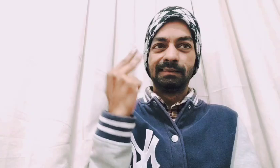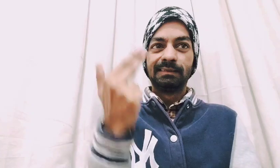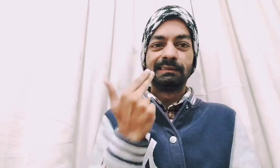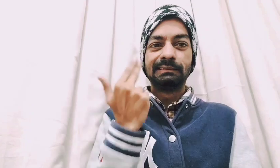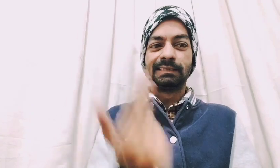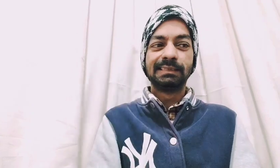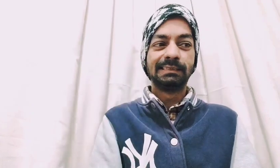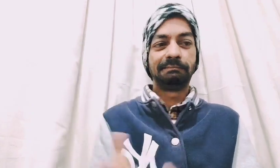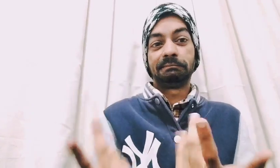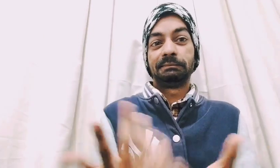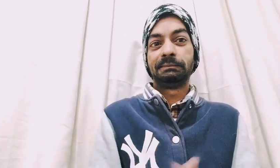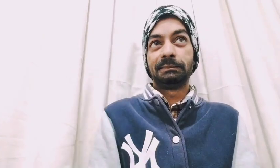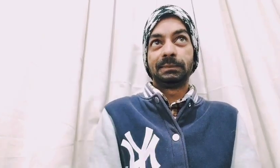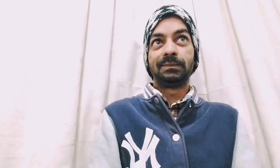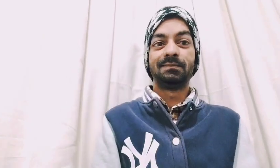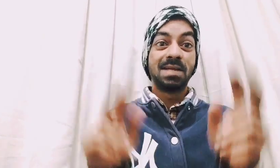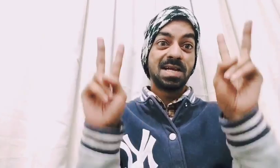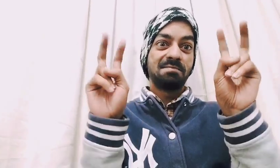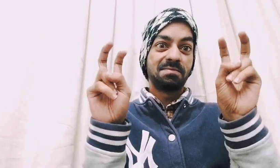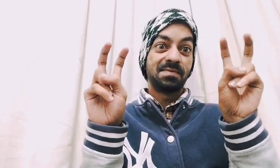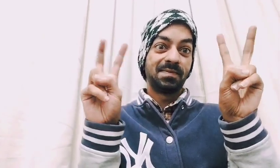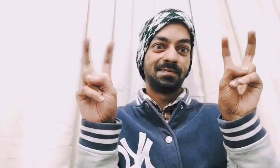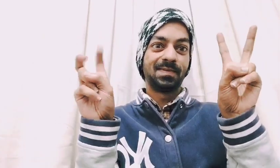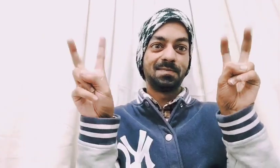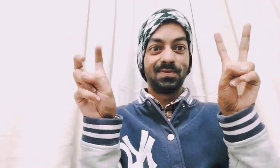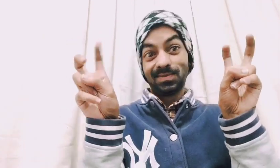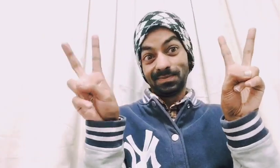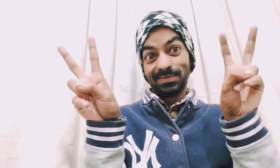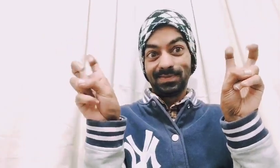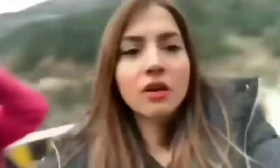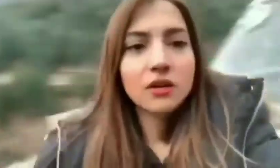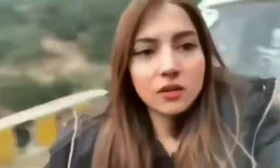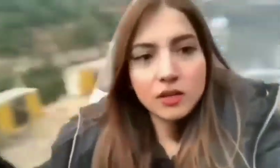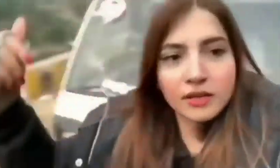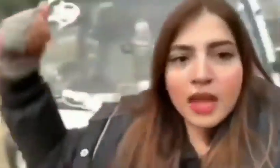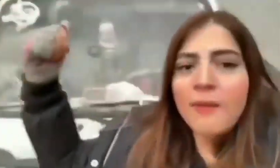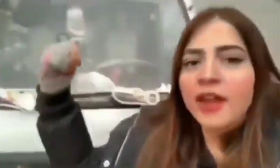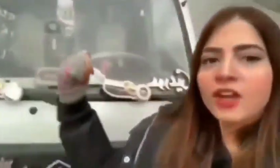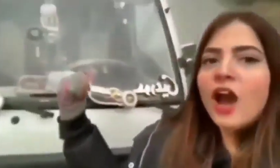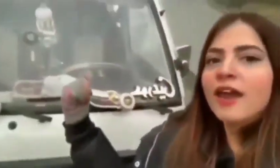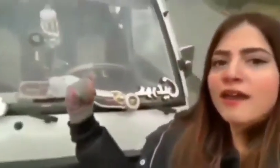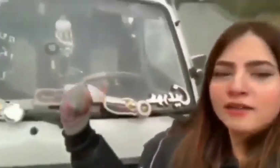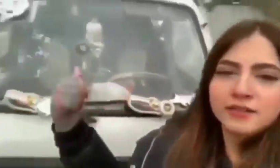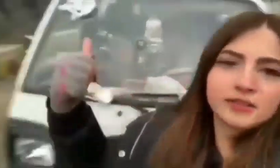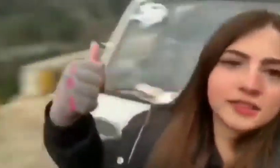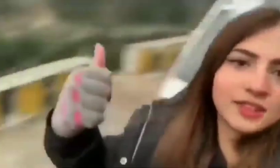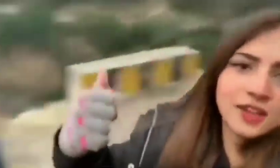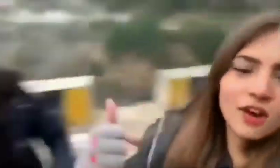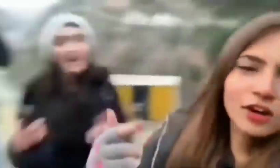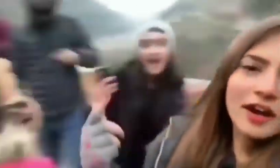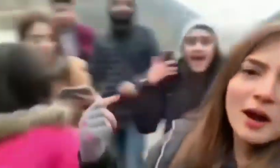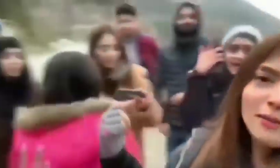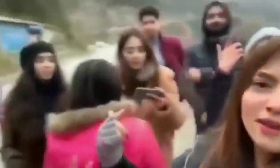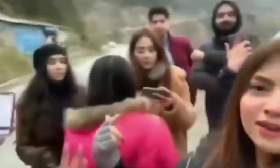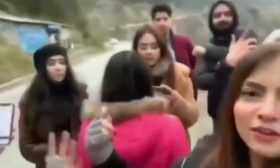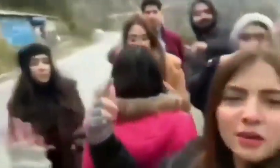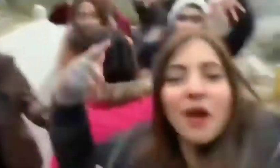their safety or the instinctual fight or flight response. If you're looking for a story or description involving this